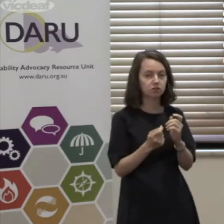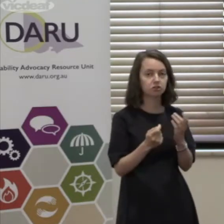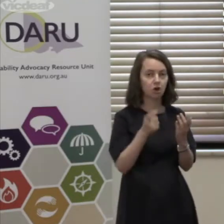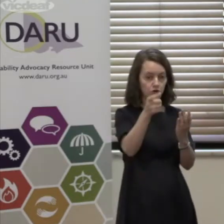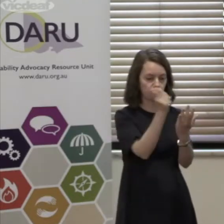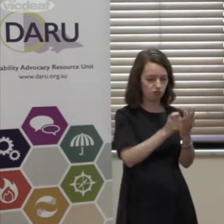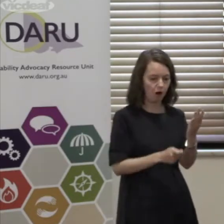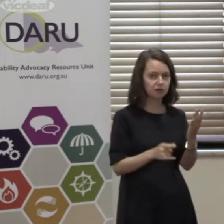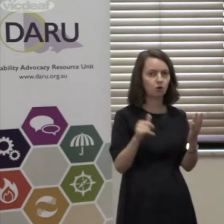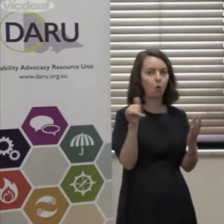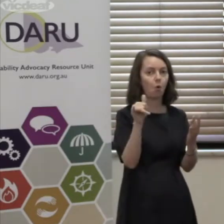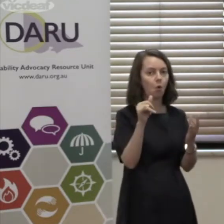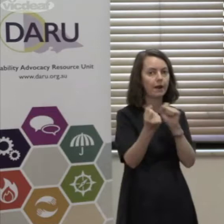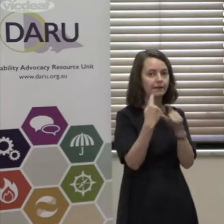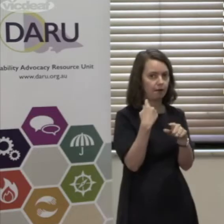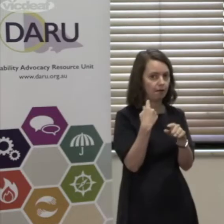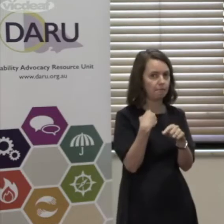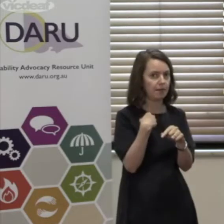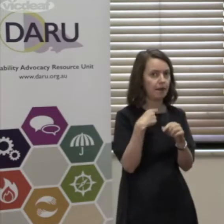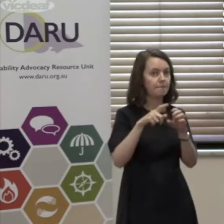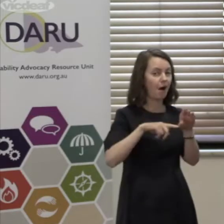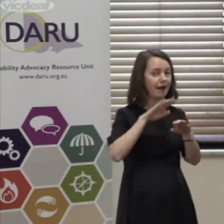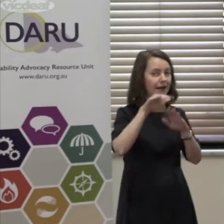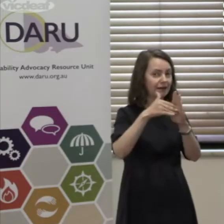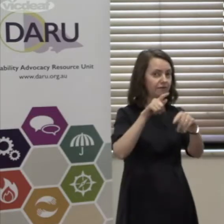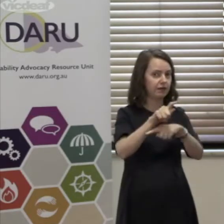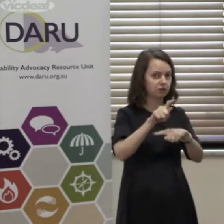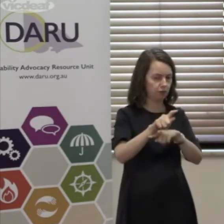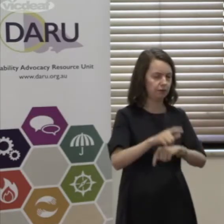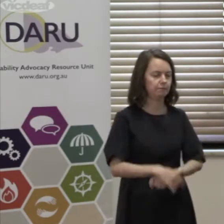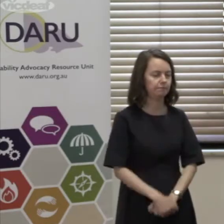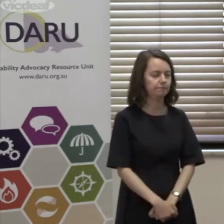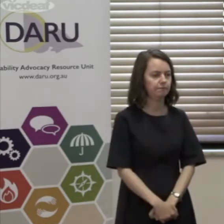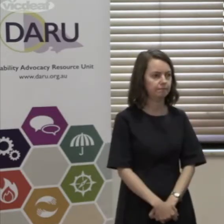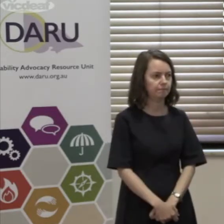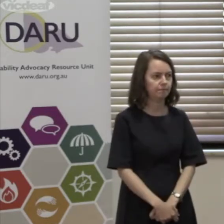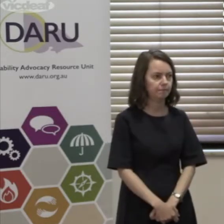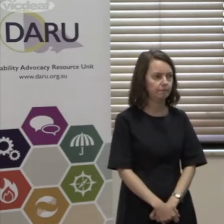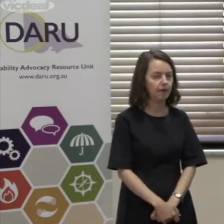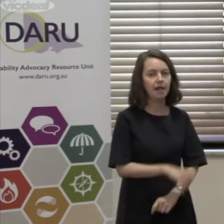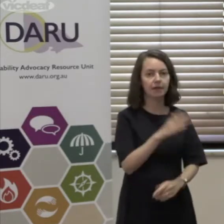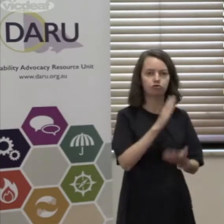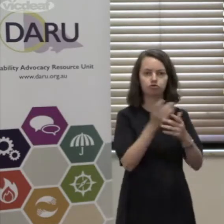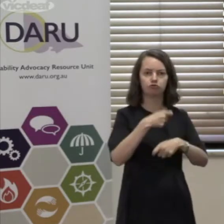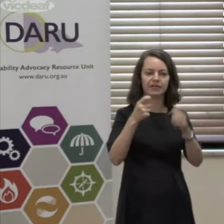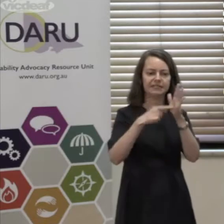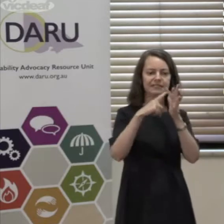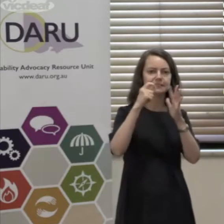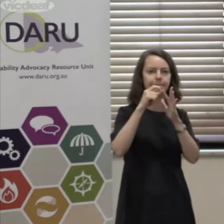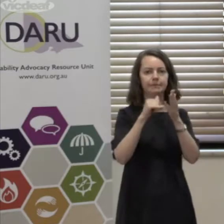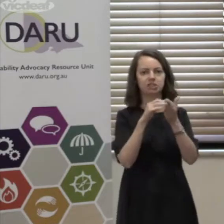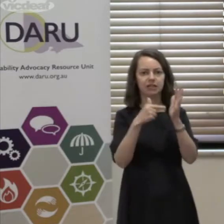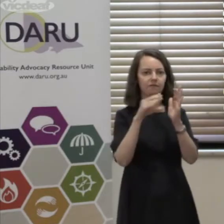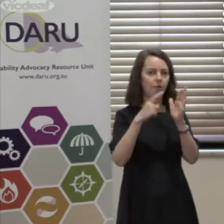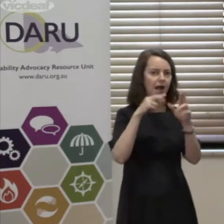by the end of next week, please. And we'll incorporate that feedback into doing that. And then you'll see the tip sheet come out through AFDO, and